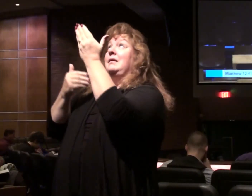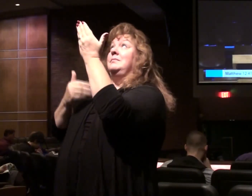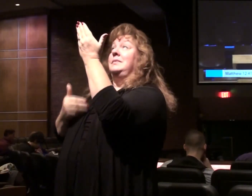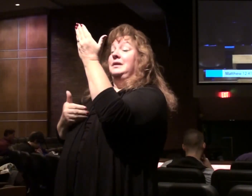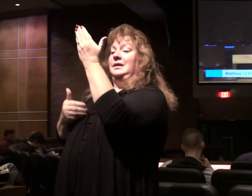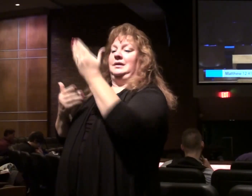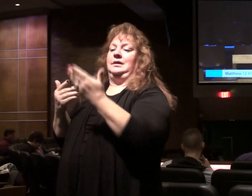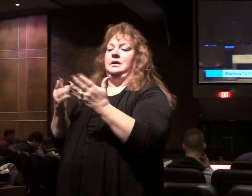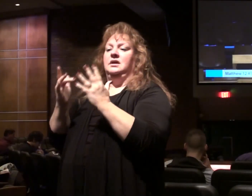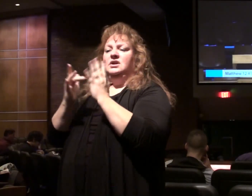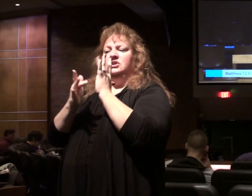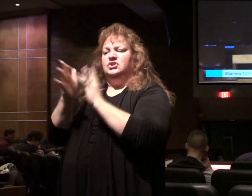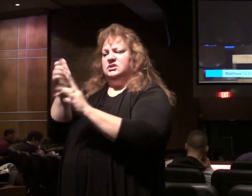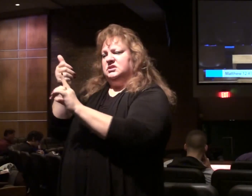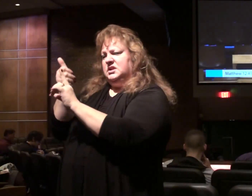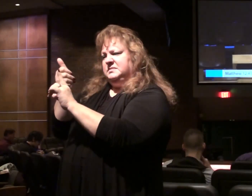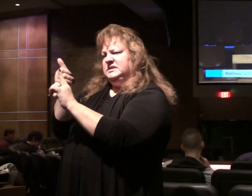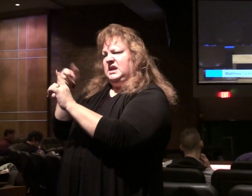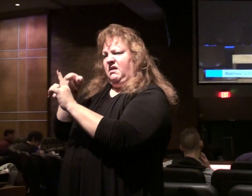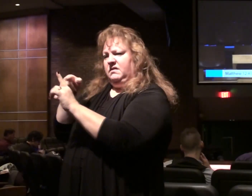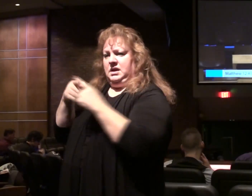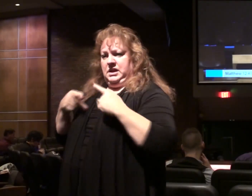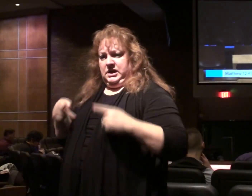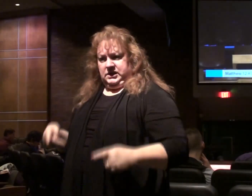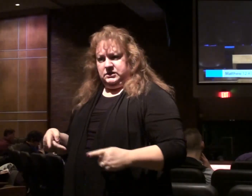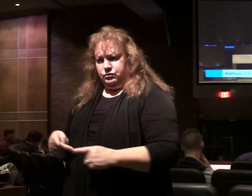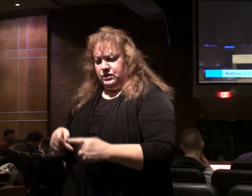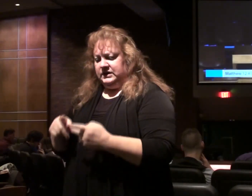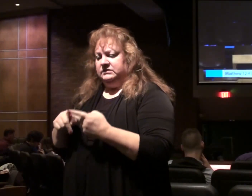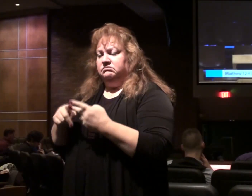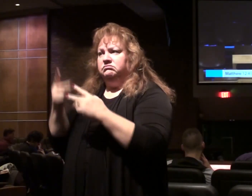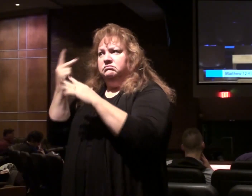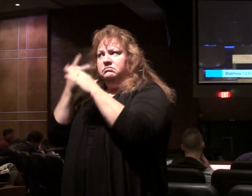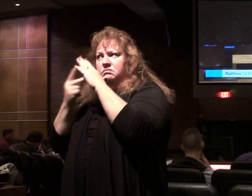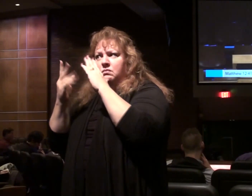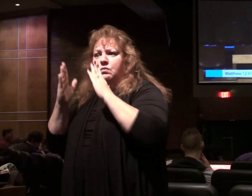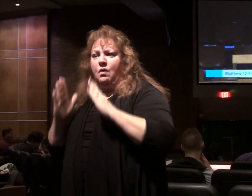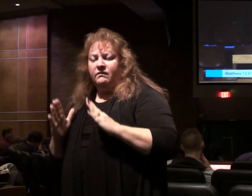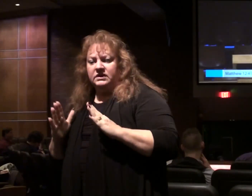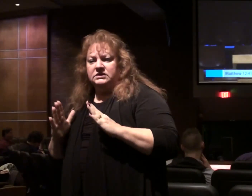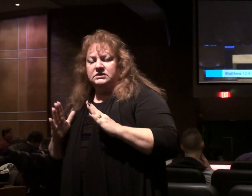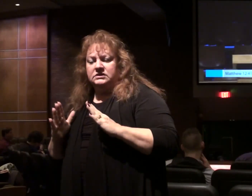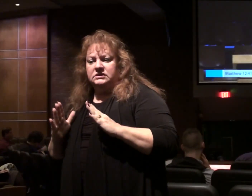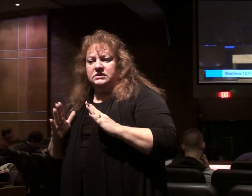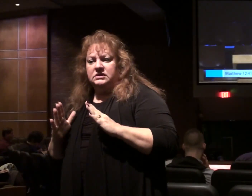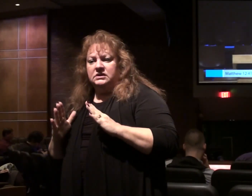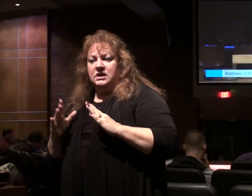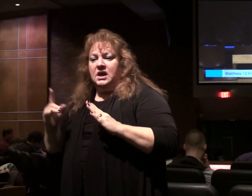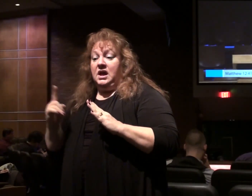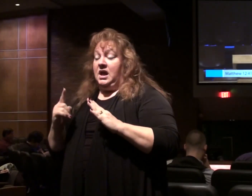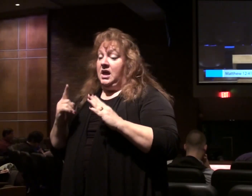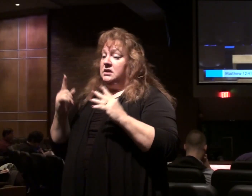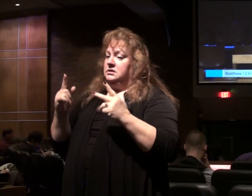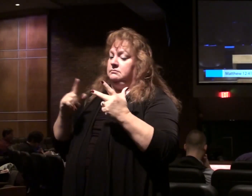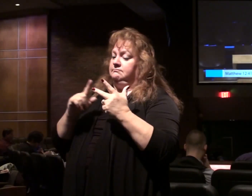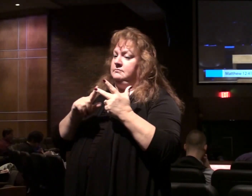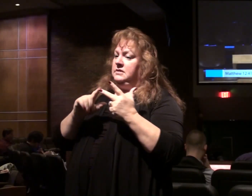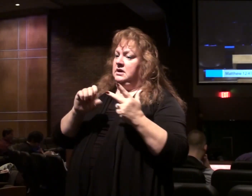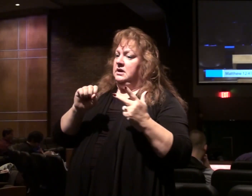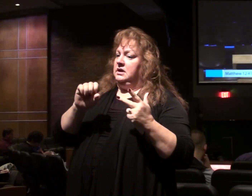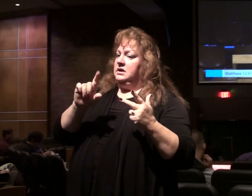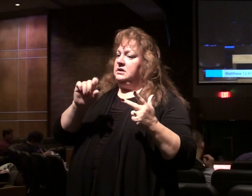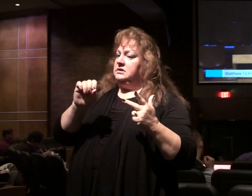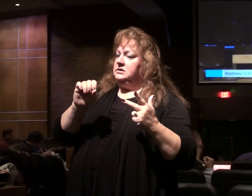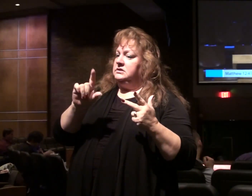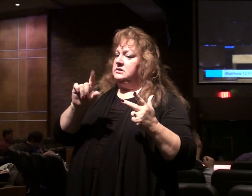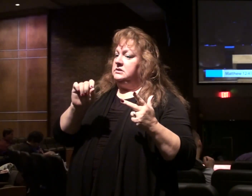Christ was priest, he's prophet. And then someone greater than Solomon is